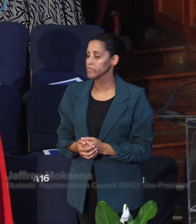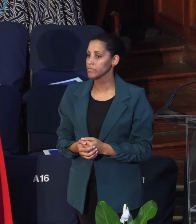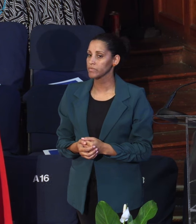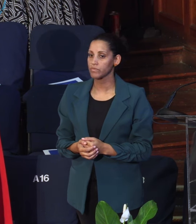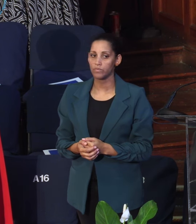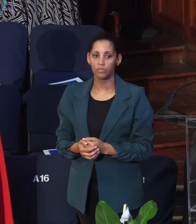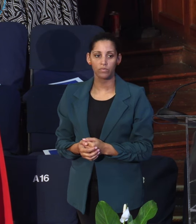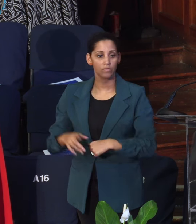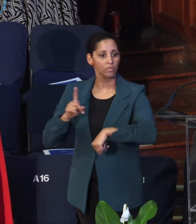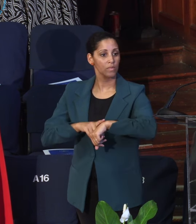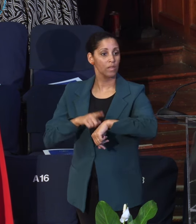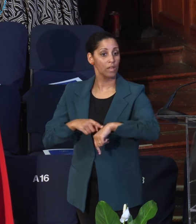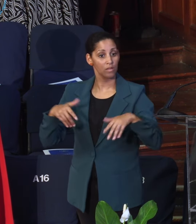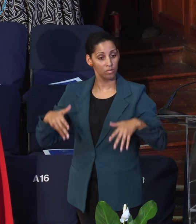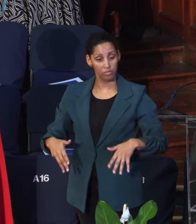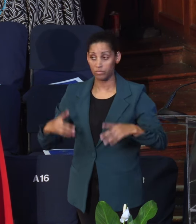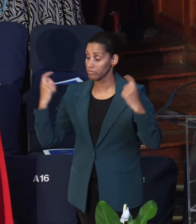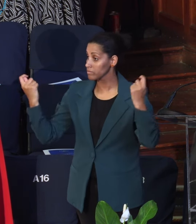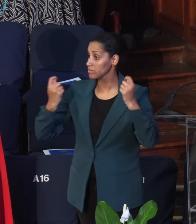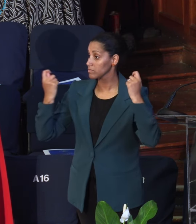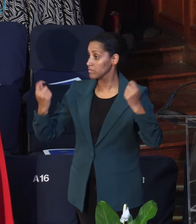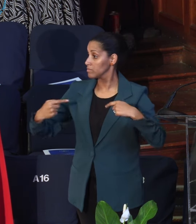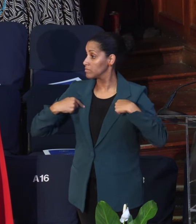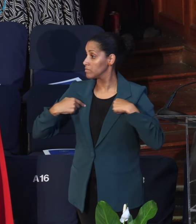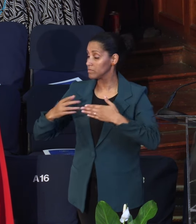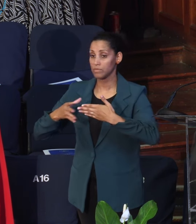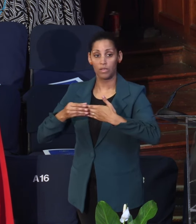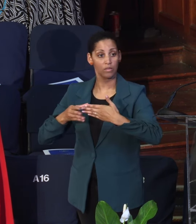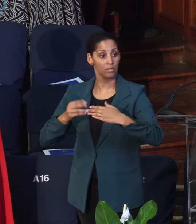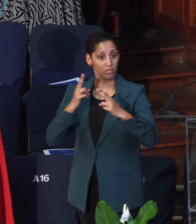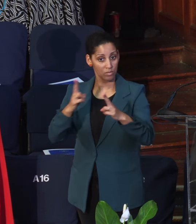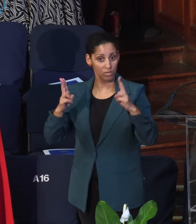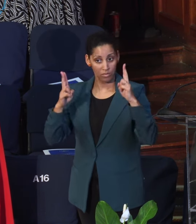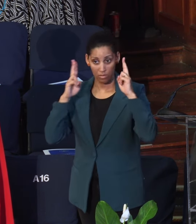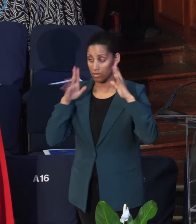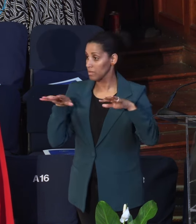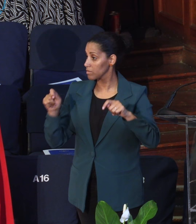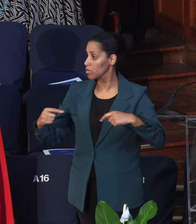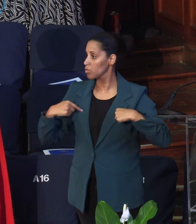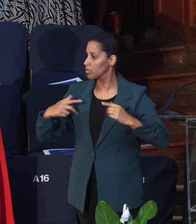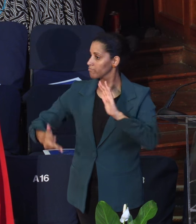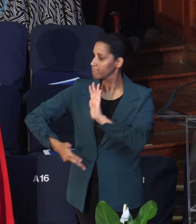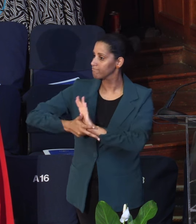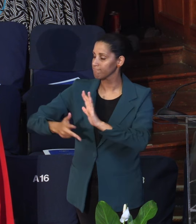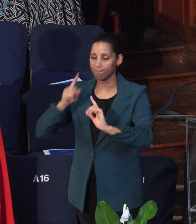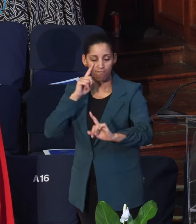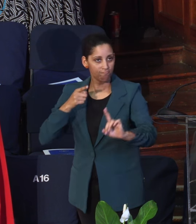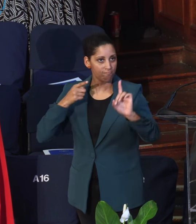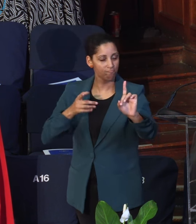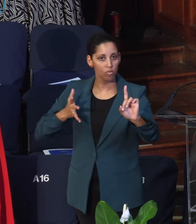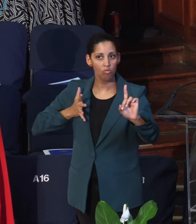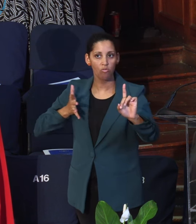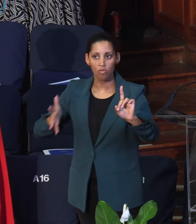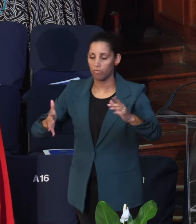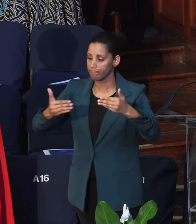At this time of celebration, we, the members of the University of Cape Town, reaffirm our mission to nurture